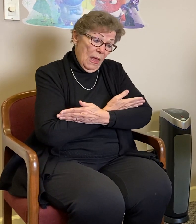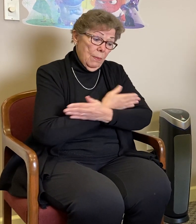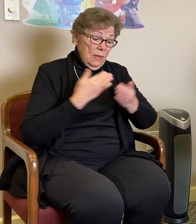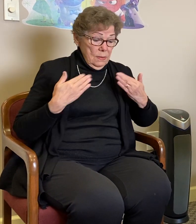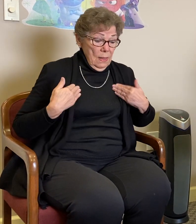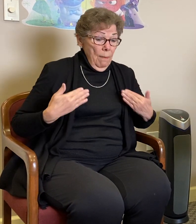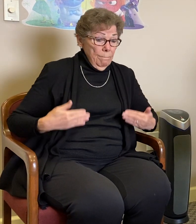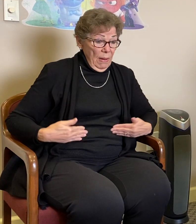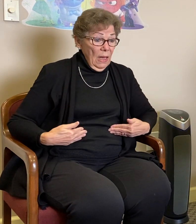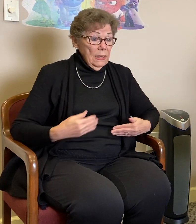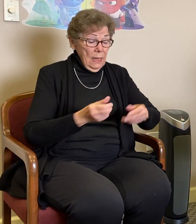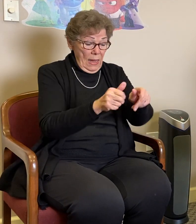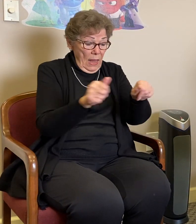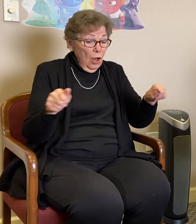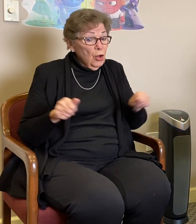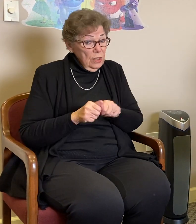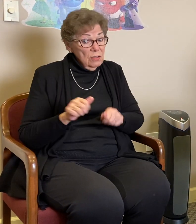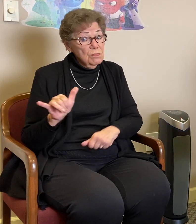too.